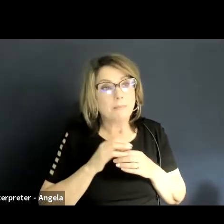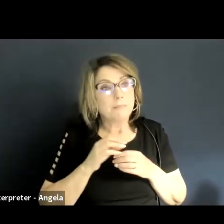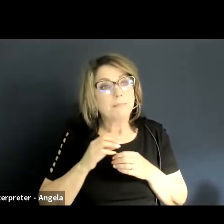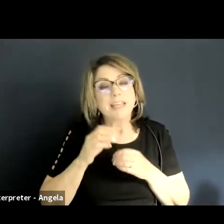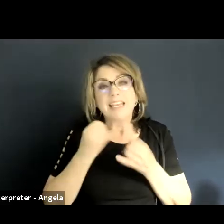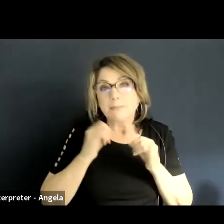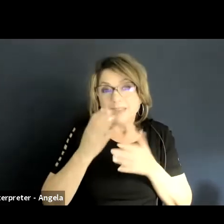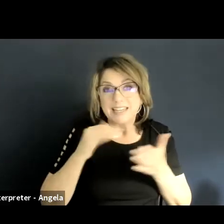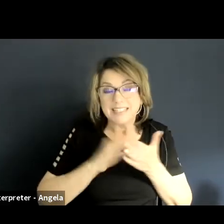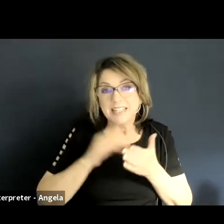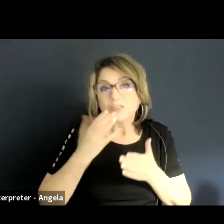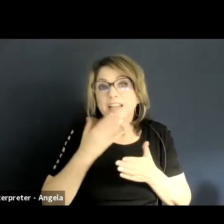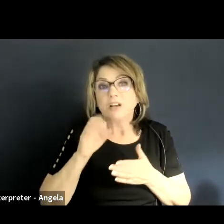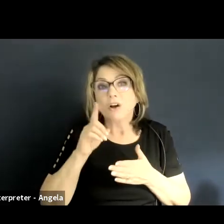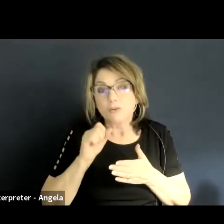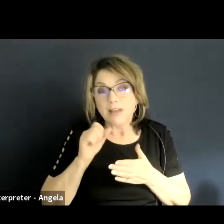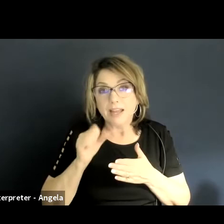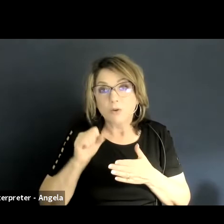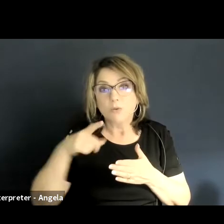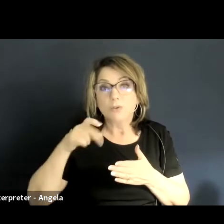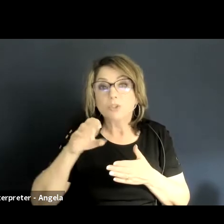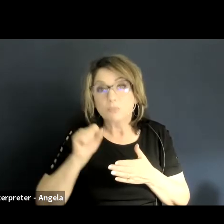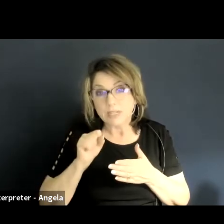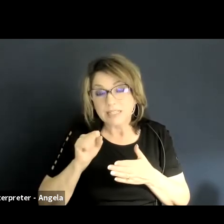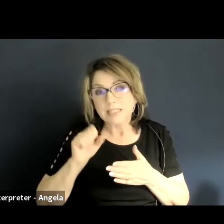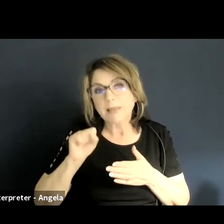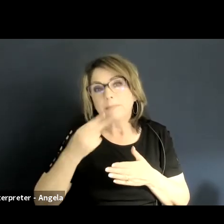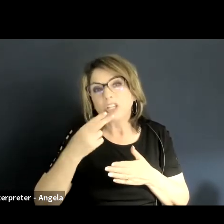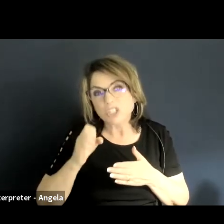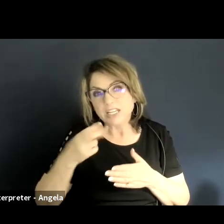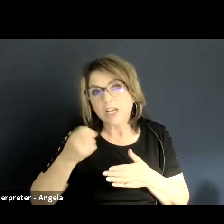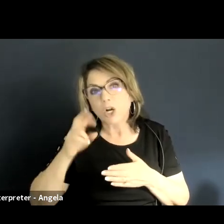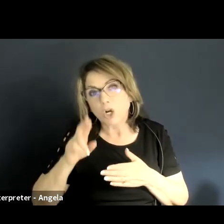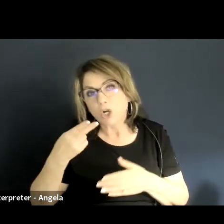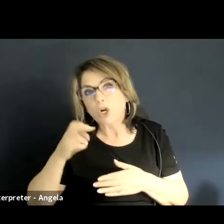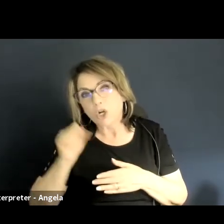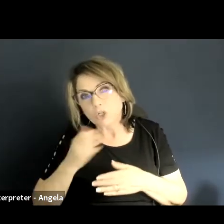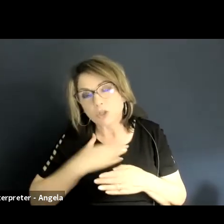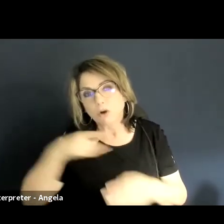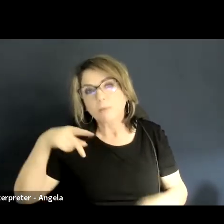are she, her, and her. Next slide.